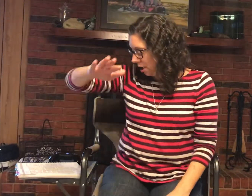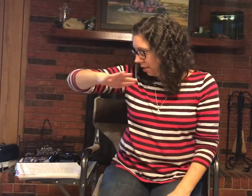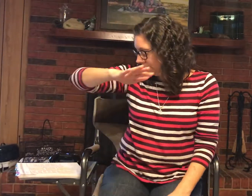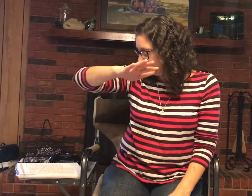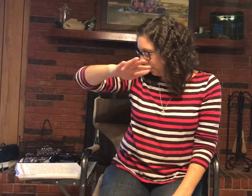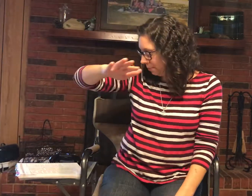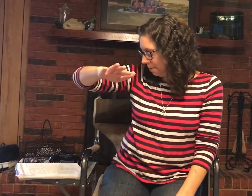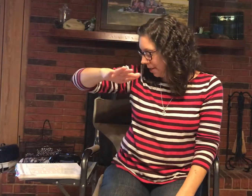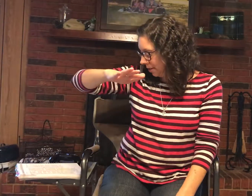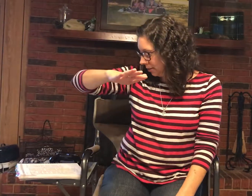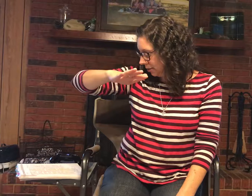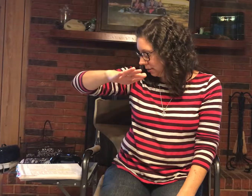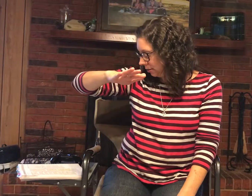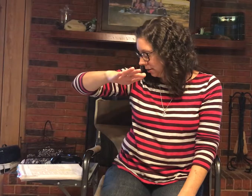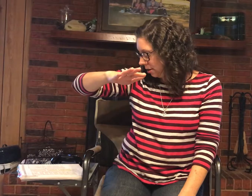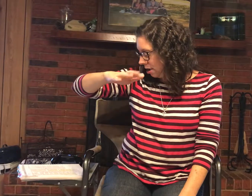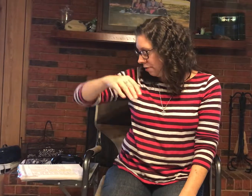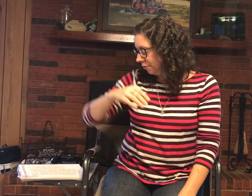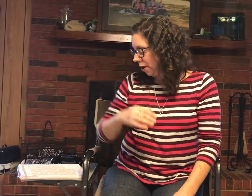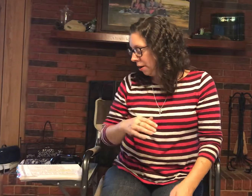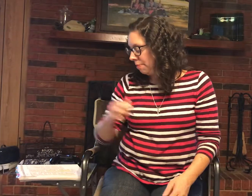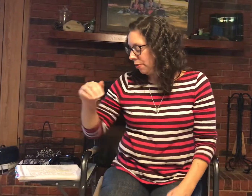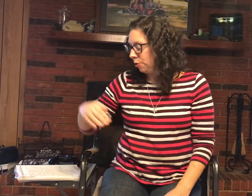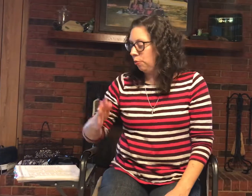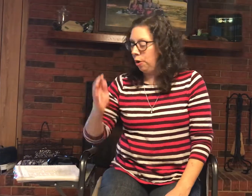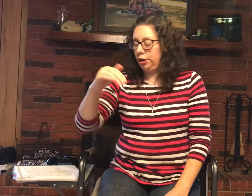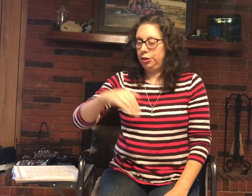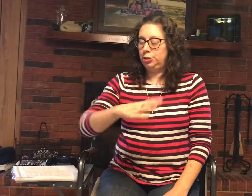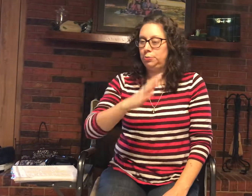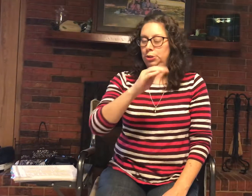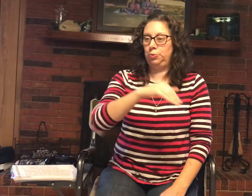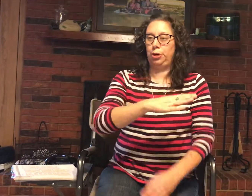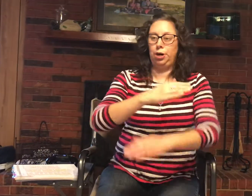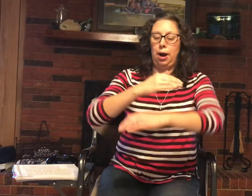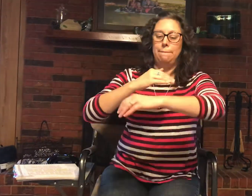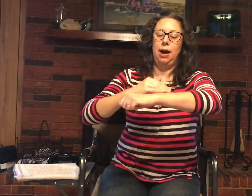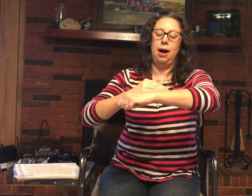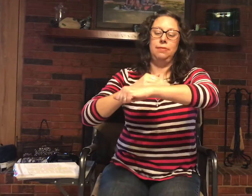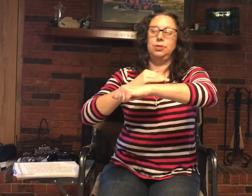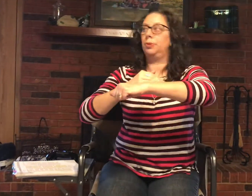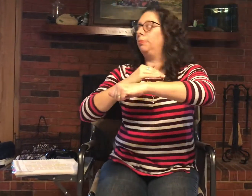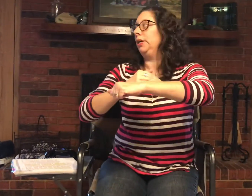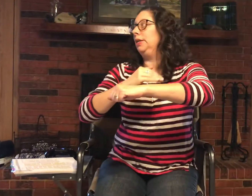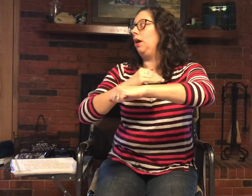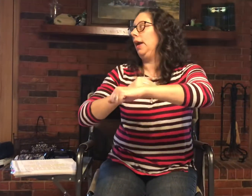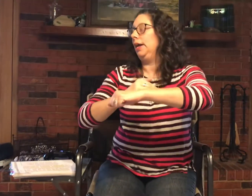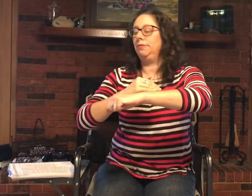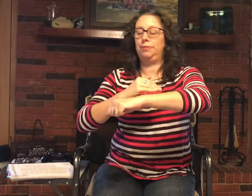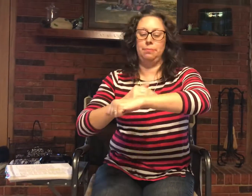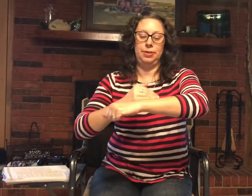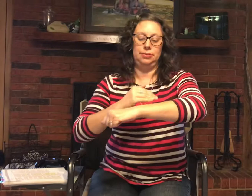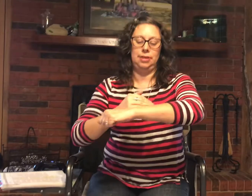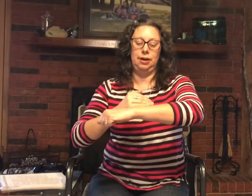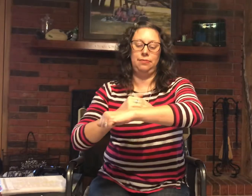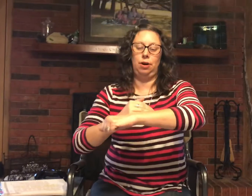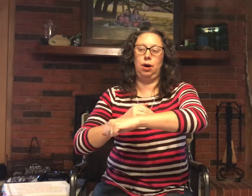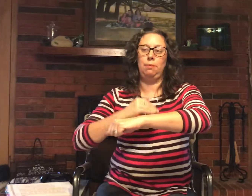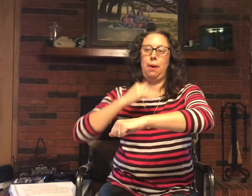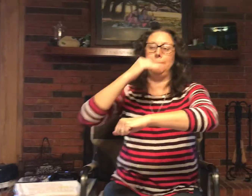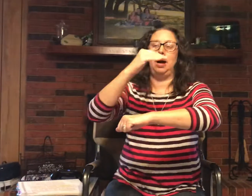the firmament, from the waters which were above. So we're bringing our hand from the side of our arm